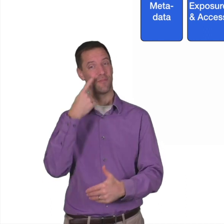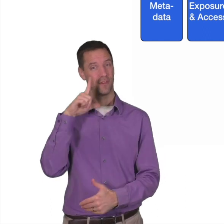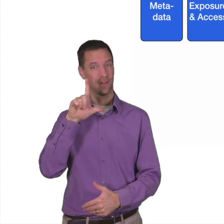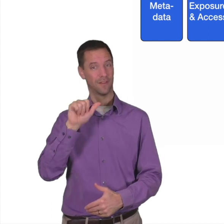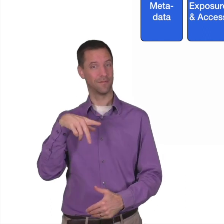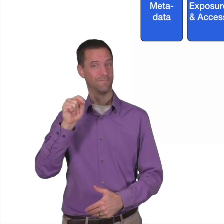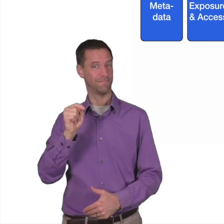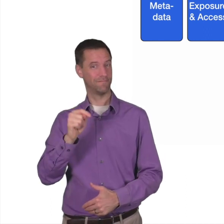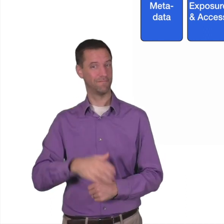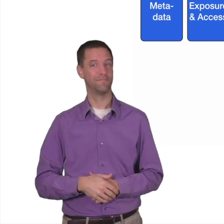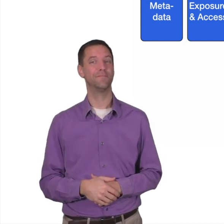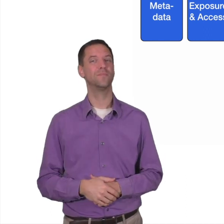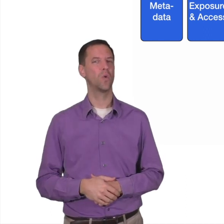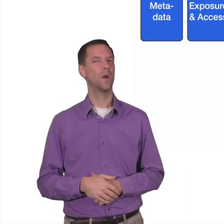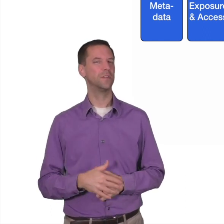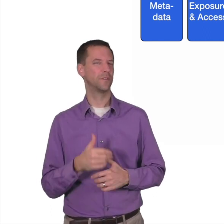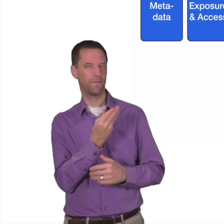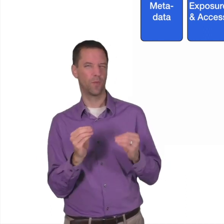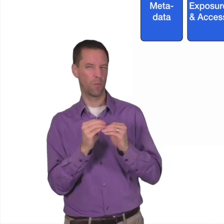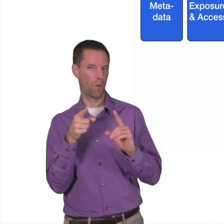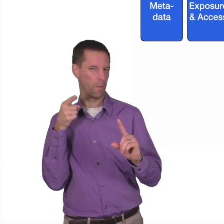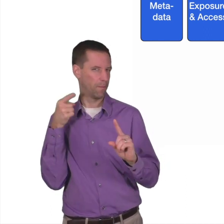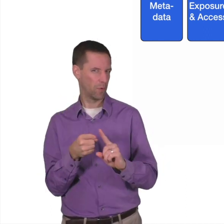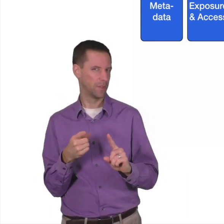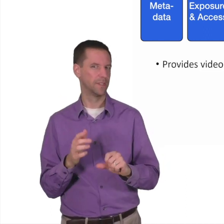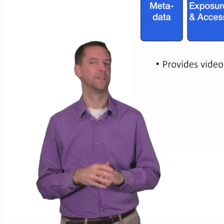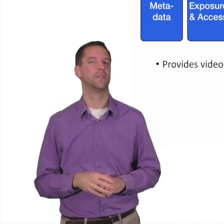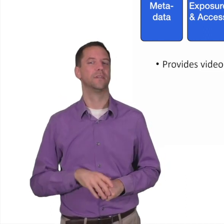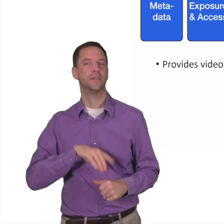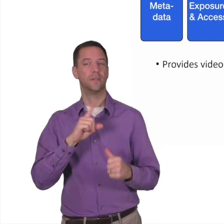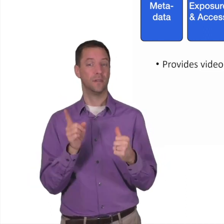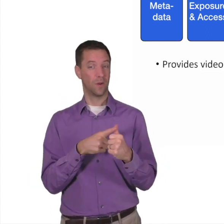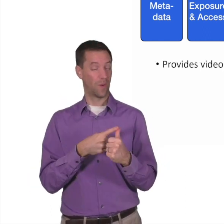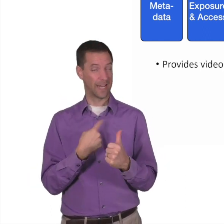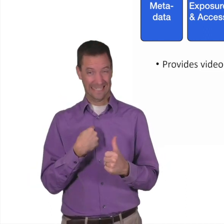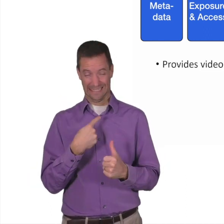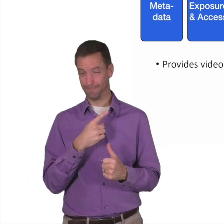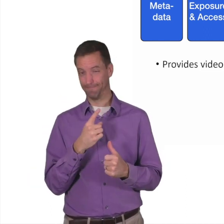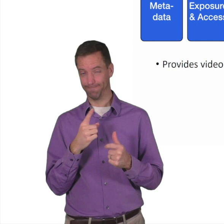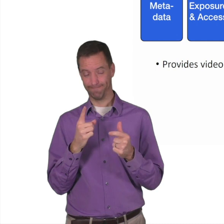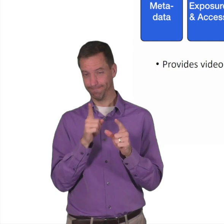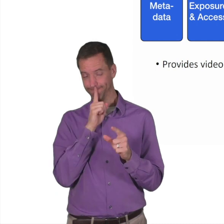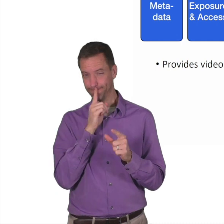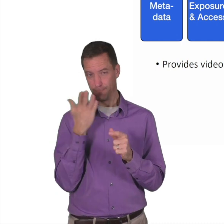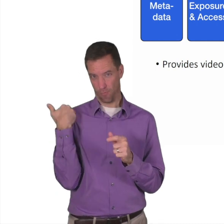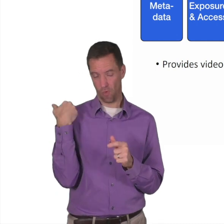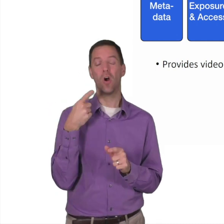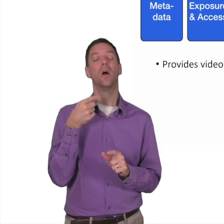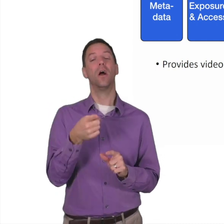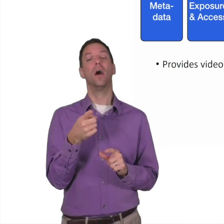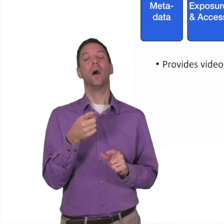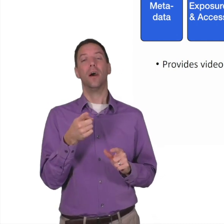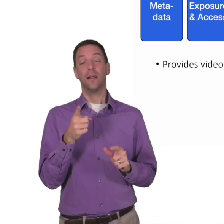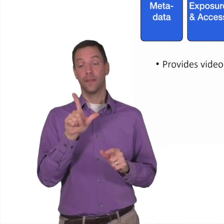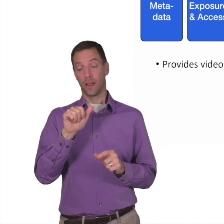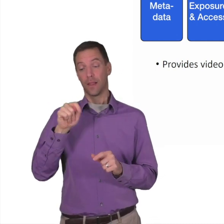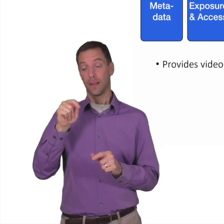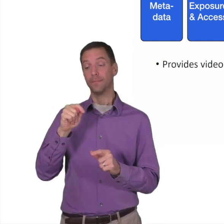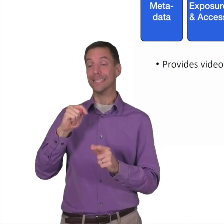So those are the basic steps for the LAPT. Let me just make a few more points. First, I didn't mention